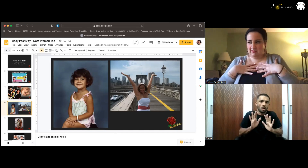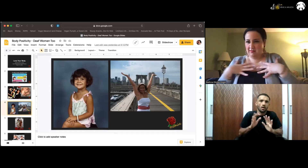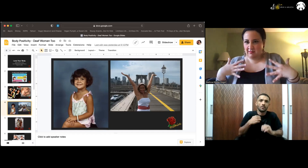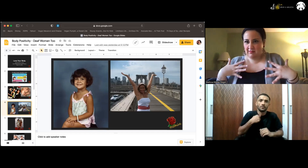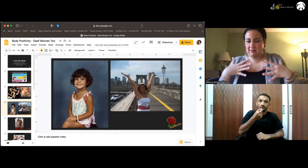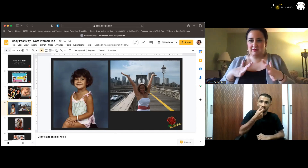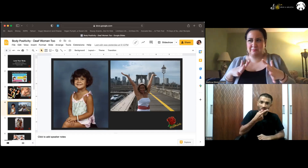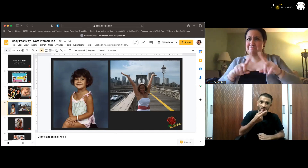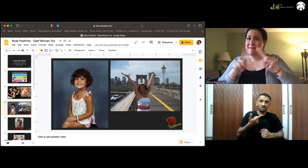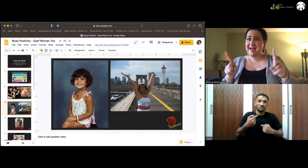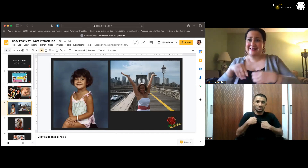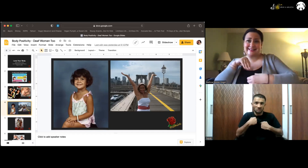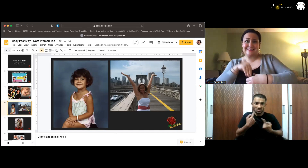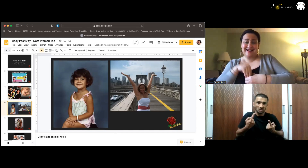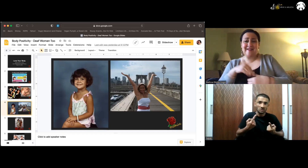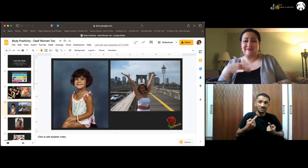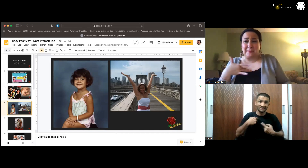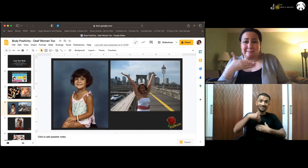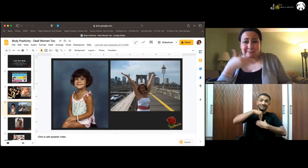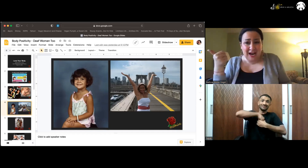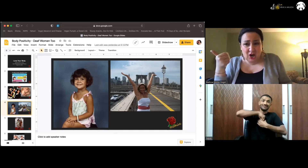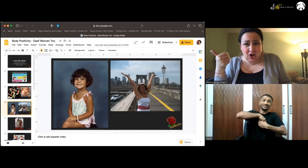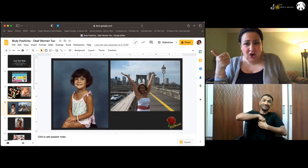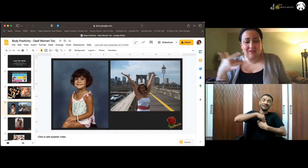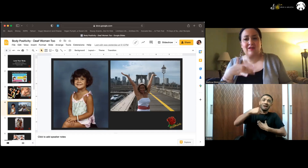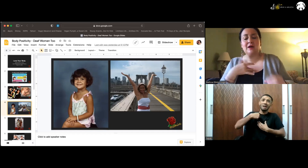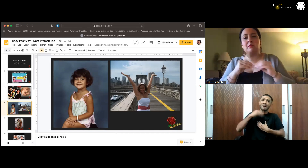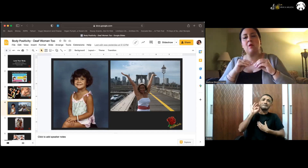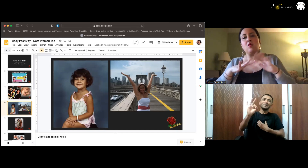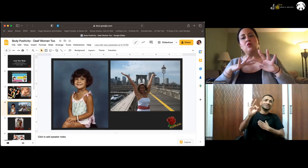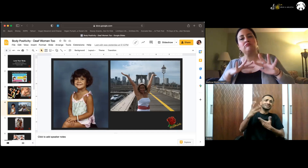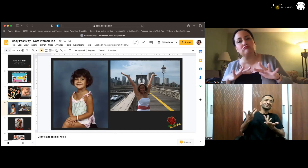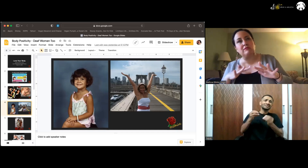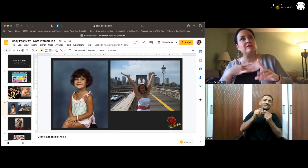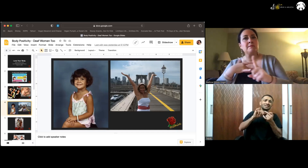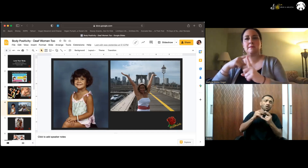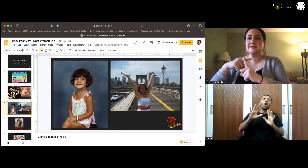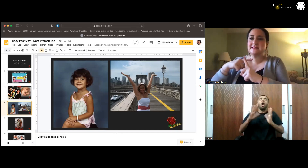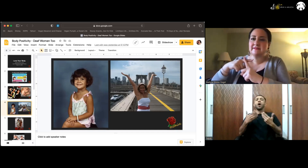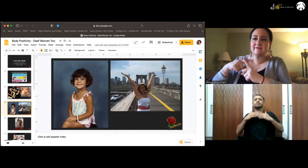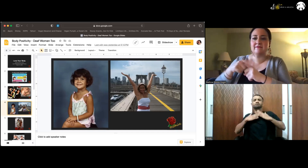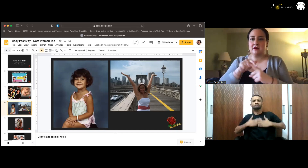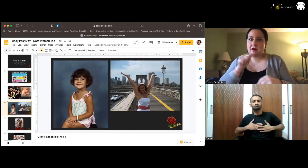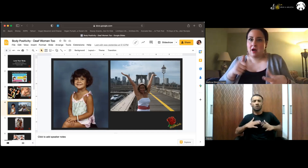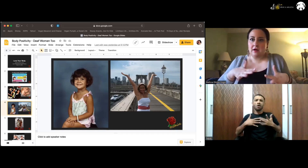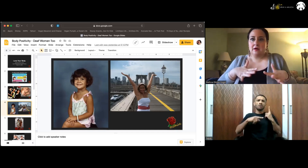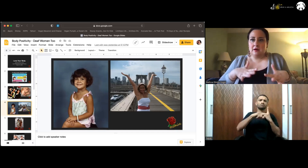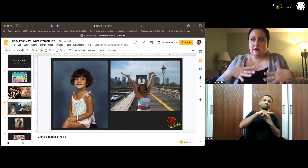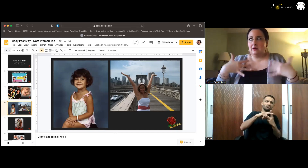it was a bit difficult for me that with the medicines and what the inner system of my body was requesting,